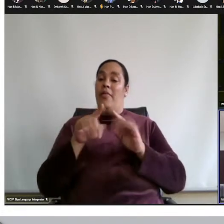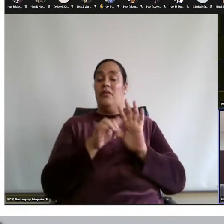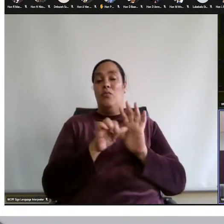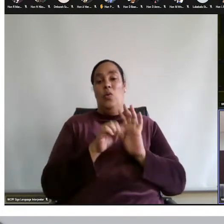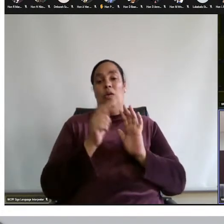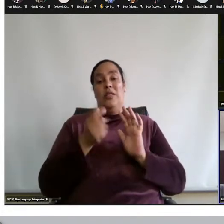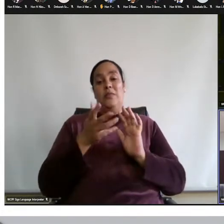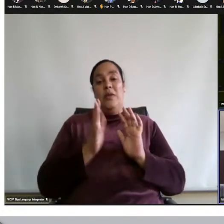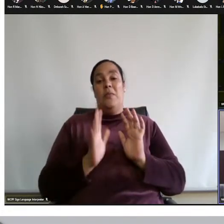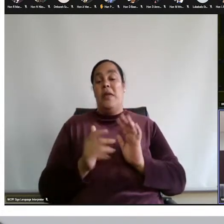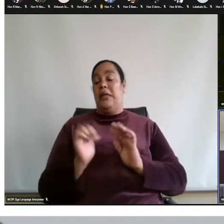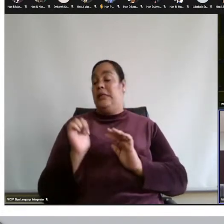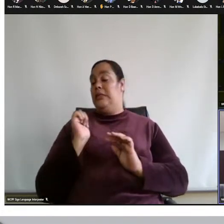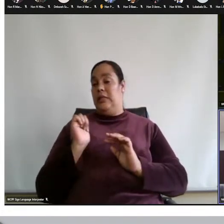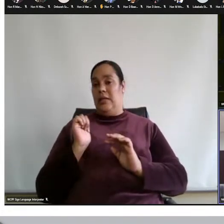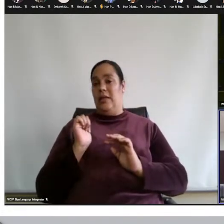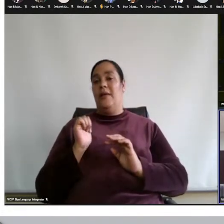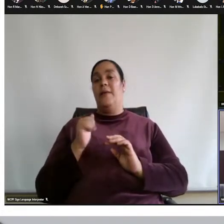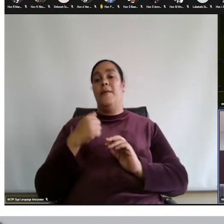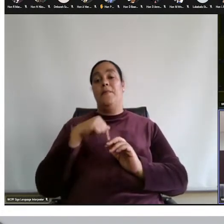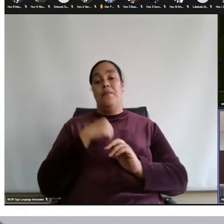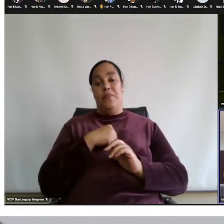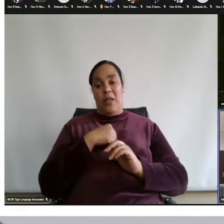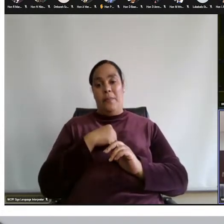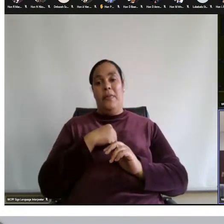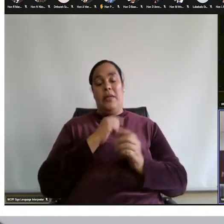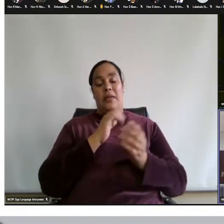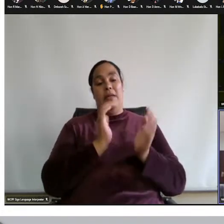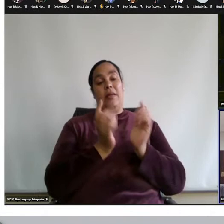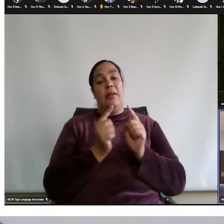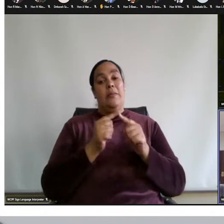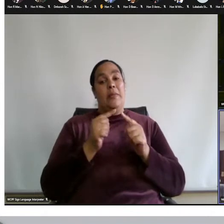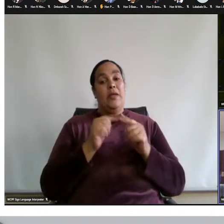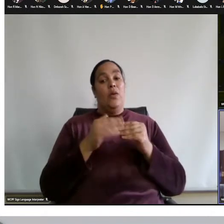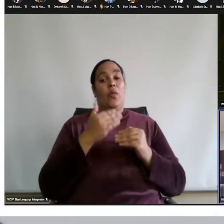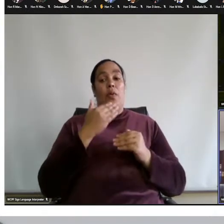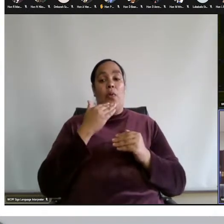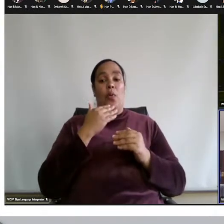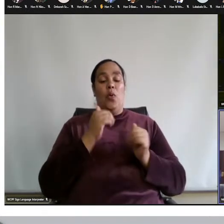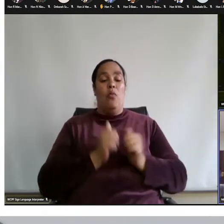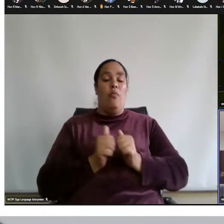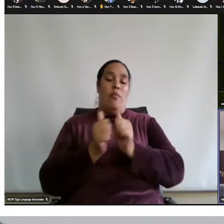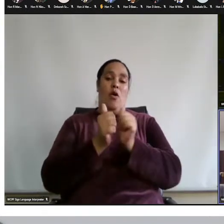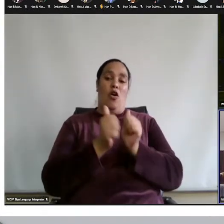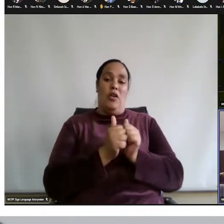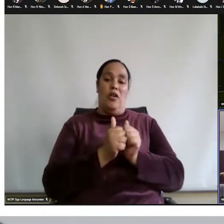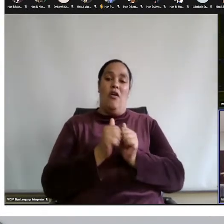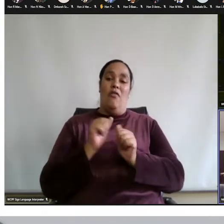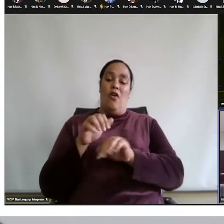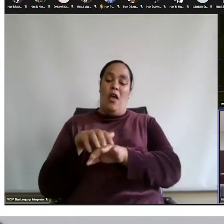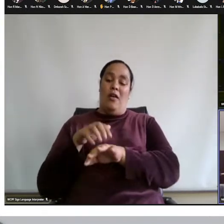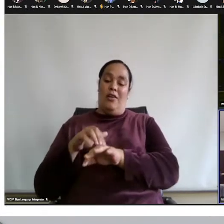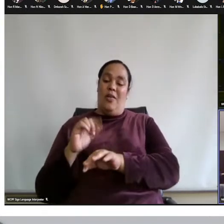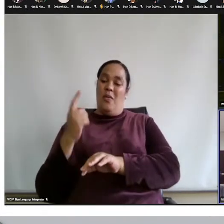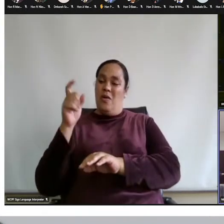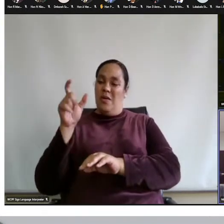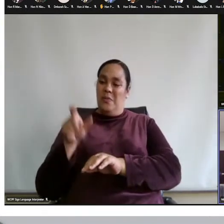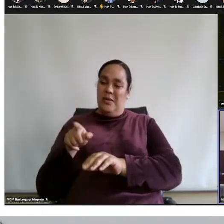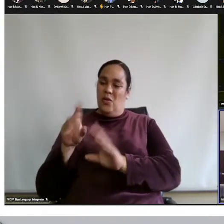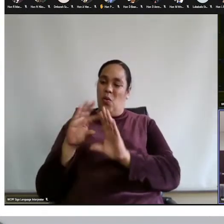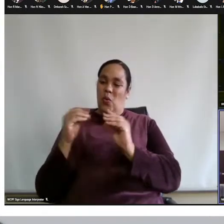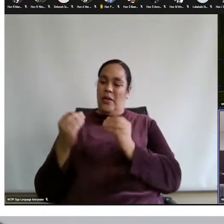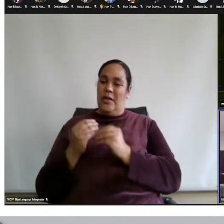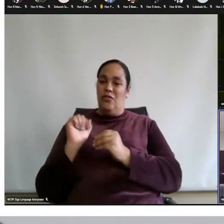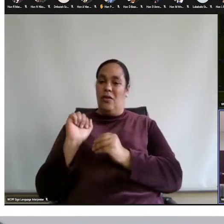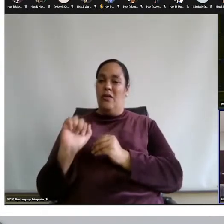Just yesterday, I had a meeting with the stakeholders in agriculture, and one of the stakeholder organisations